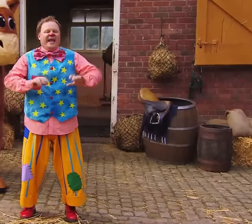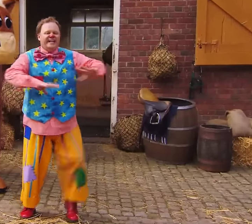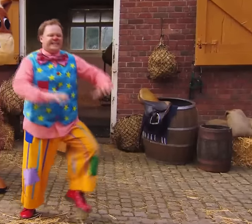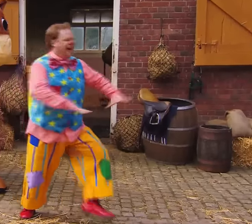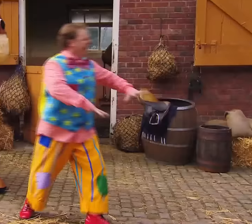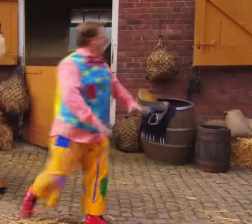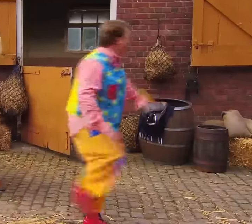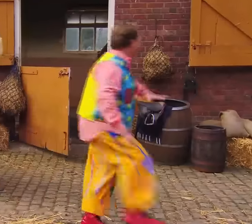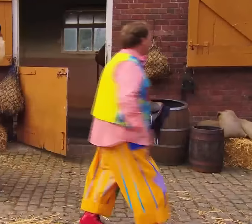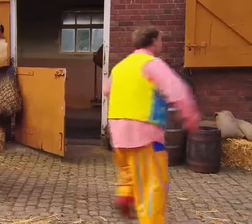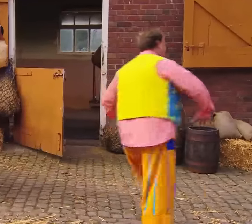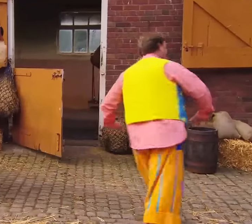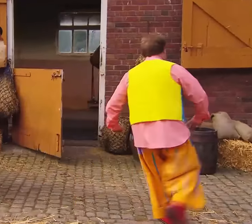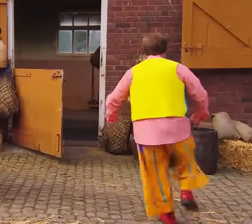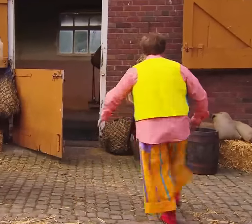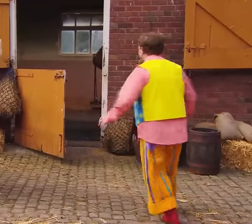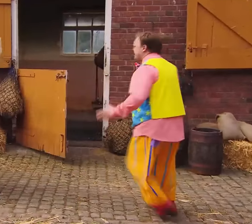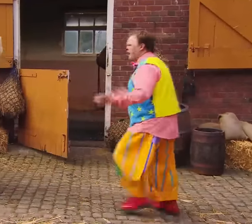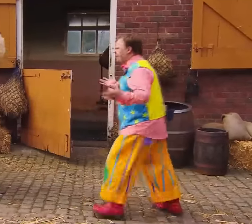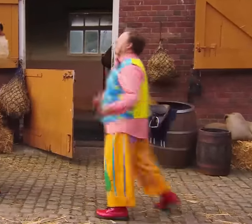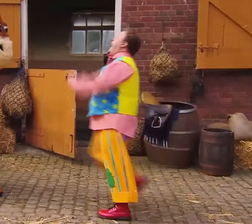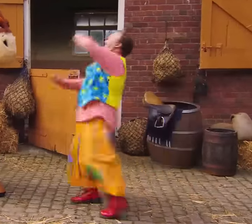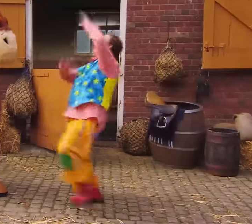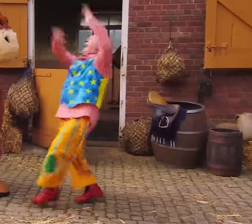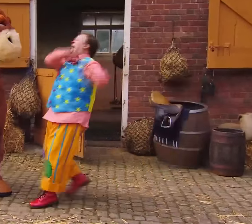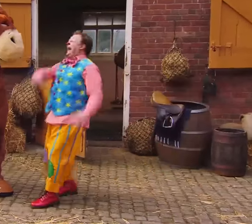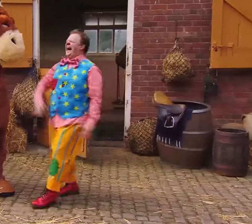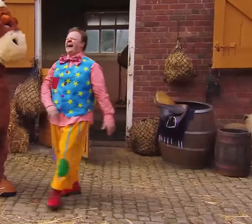Wait. There's no hooker.